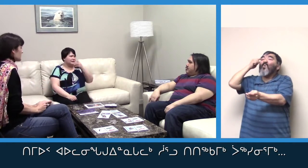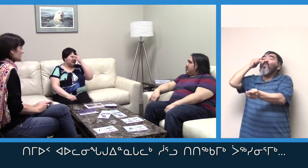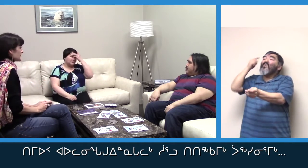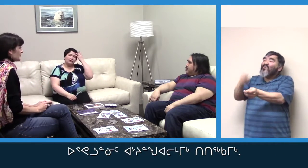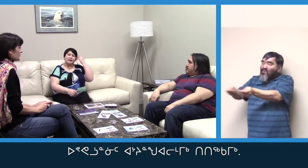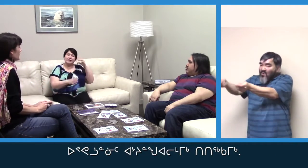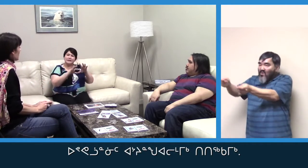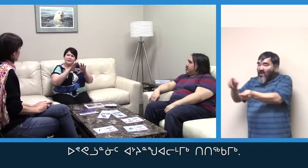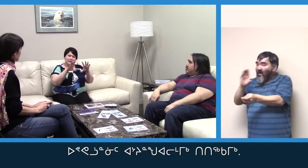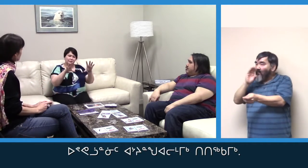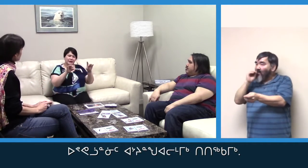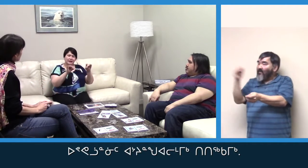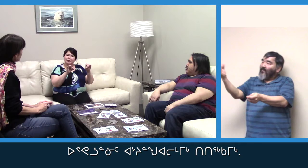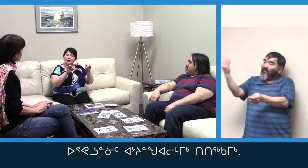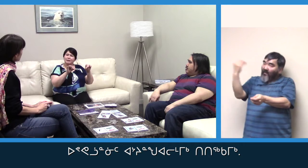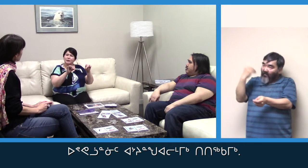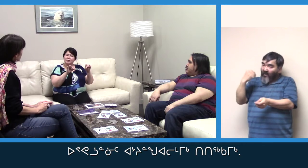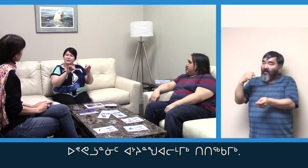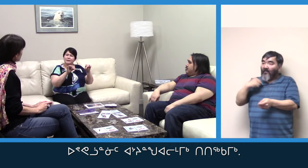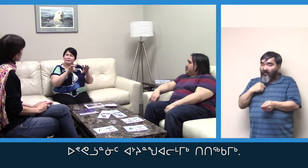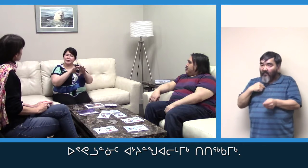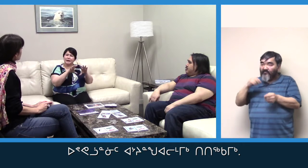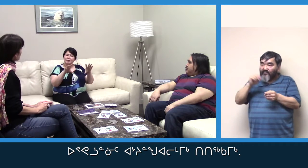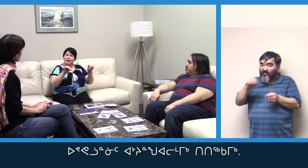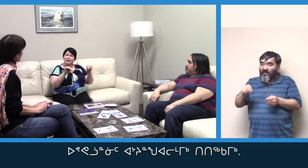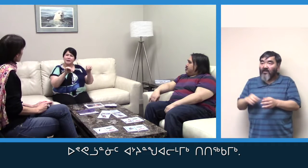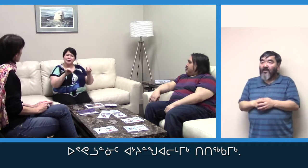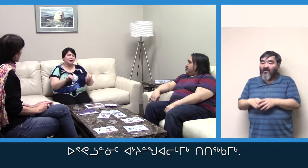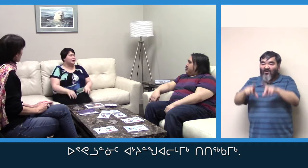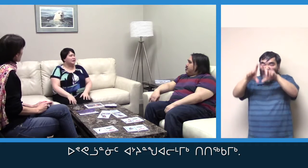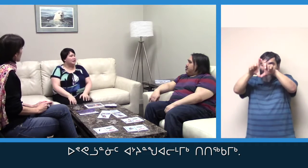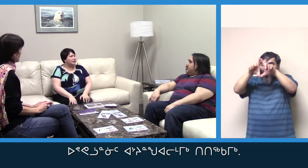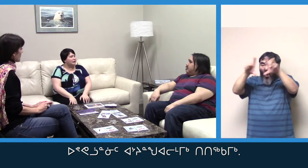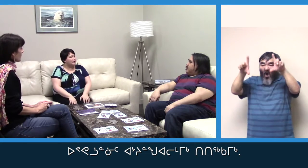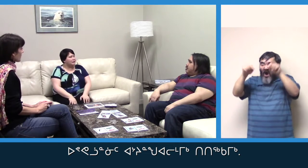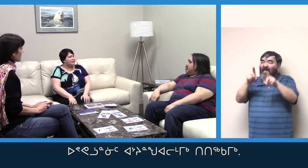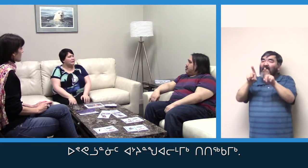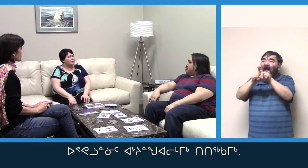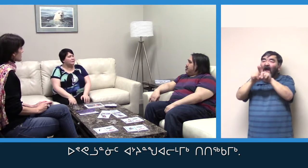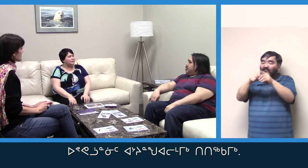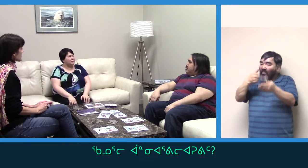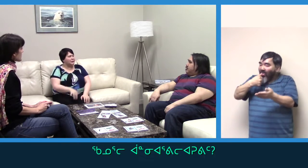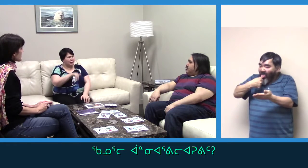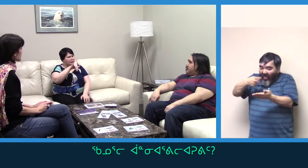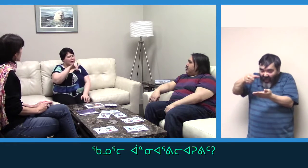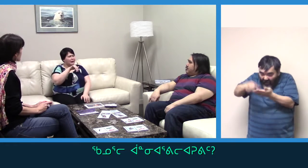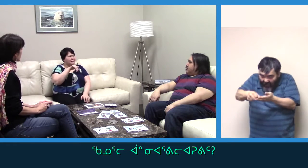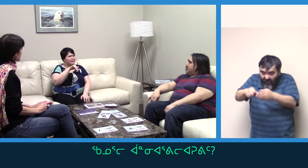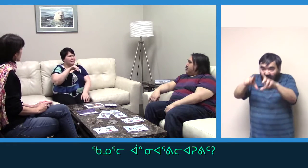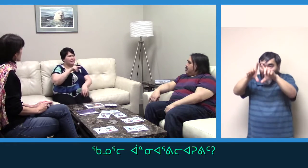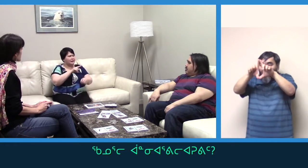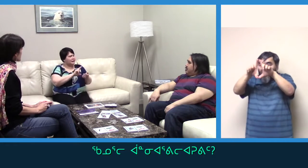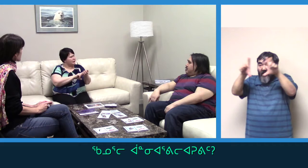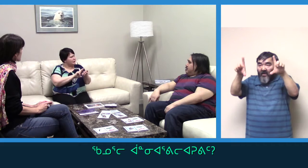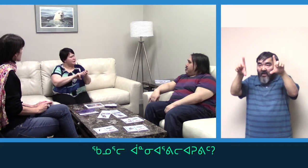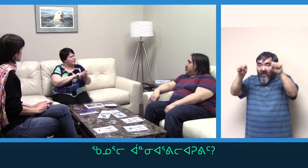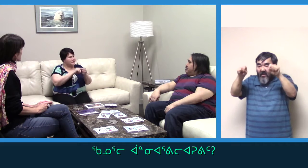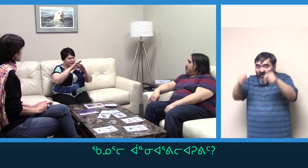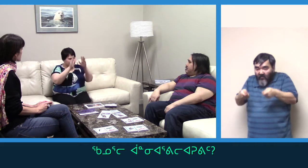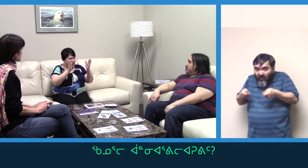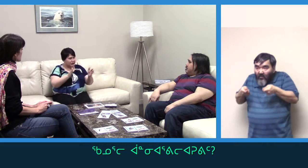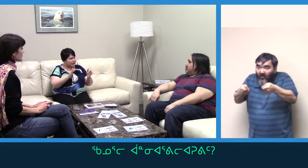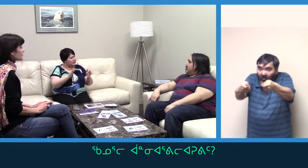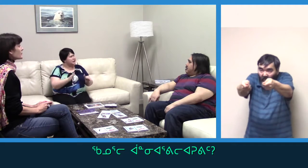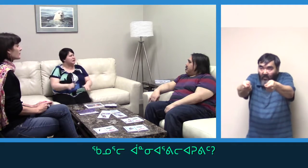So it's quite Or his pickup card, post pickup card. What about at the